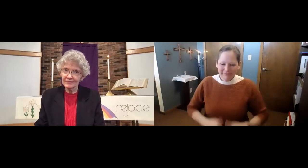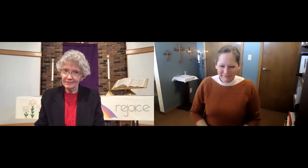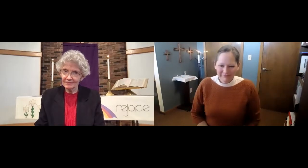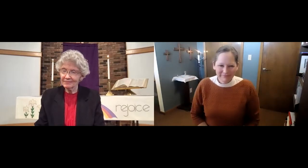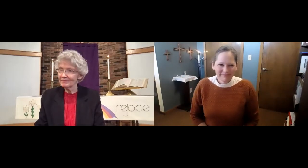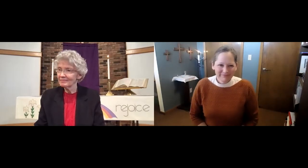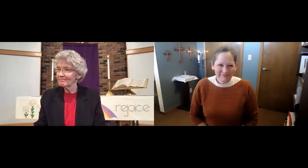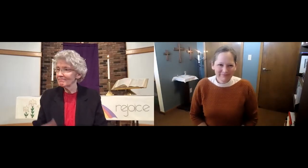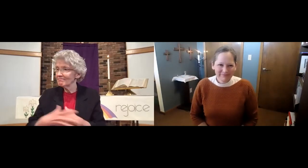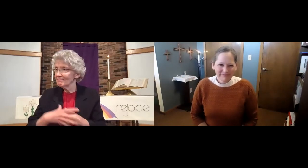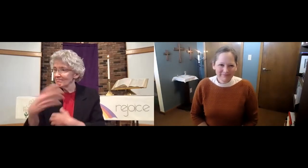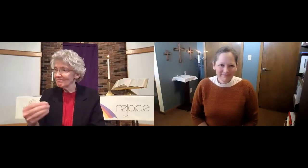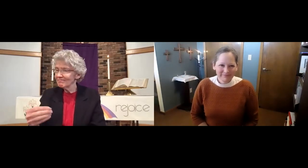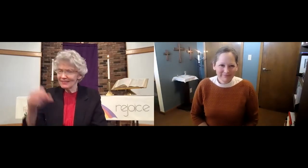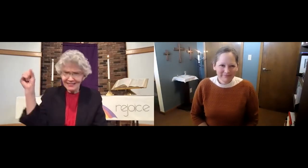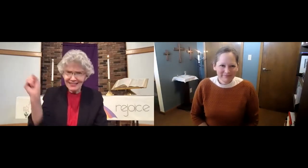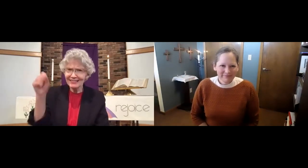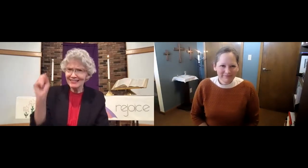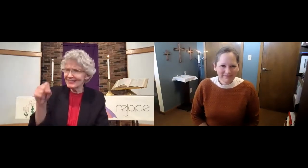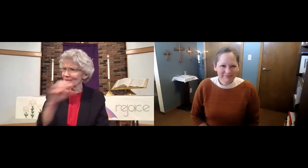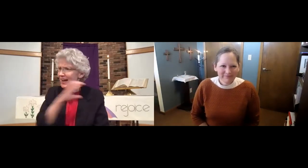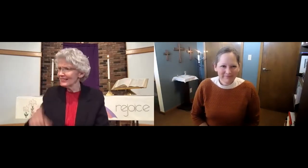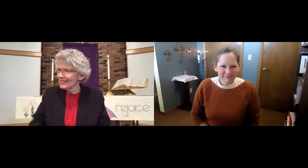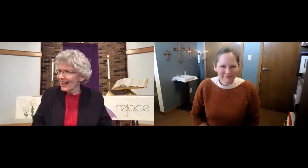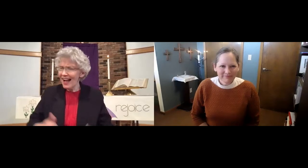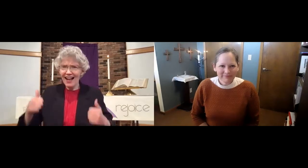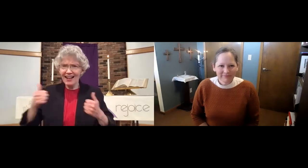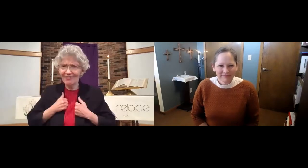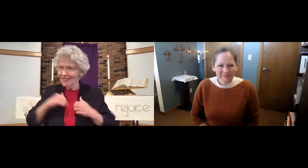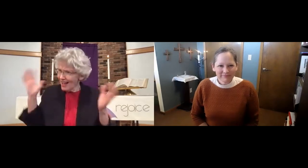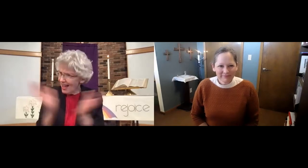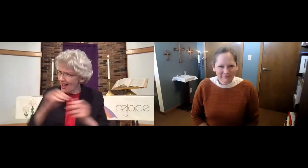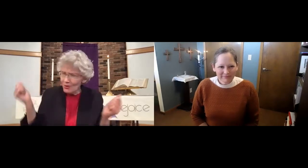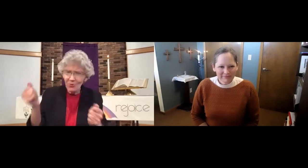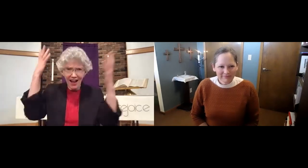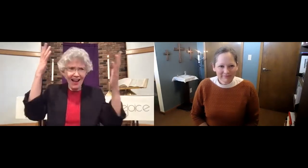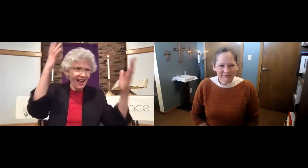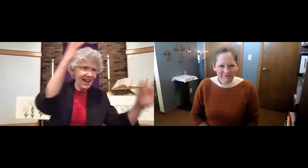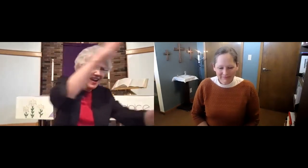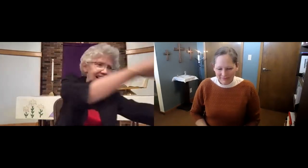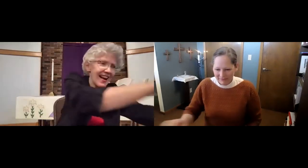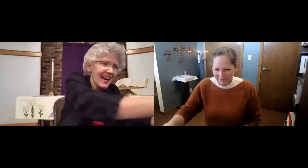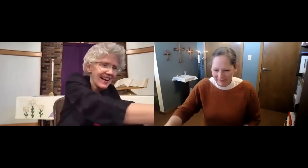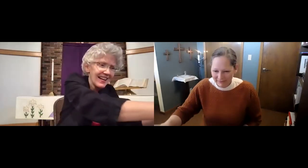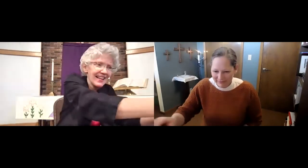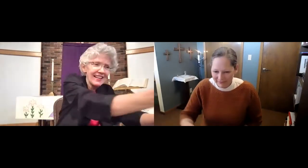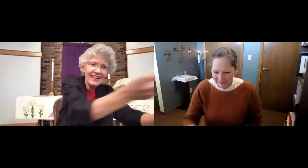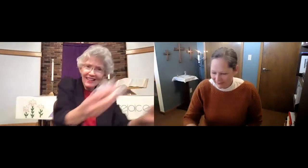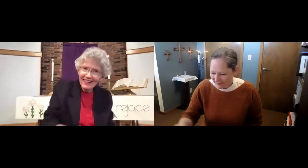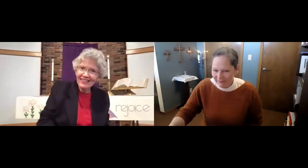is risen. Congregation, Christ is risen indeed. Alleluia.